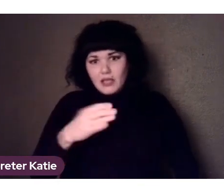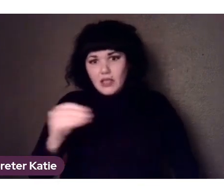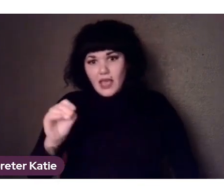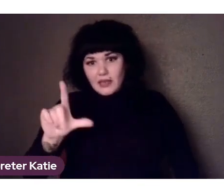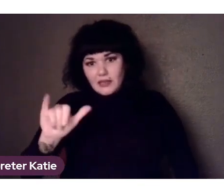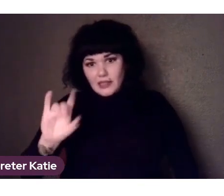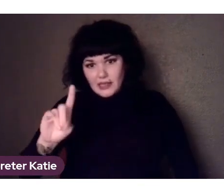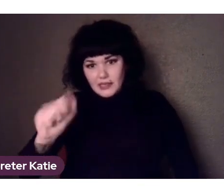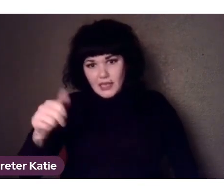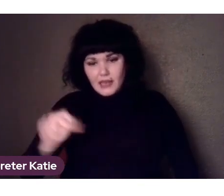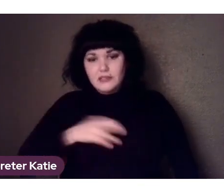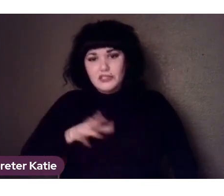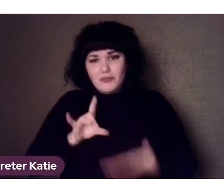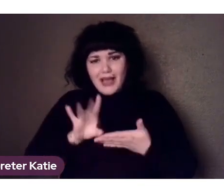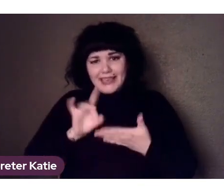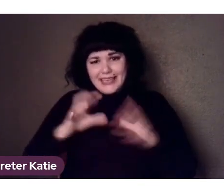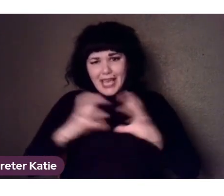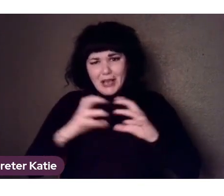my kickball team.